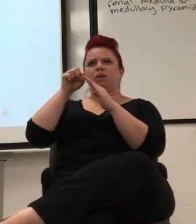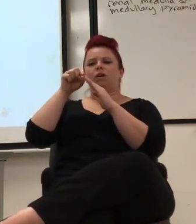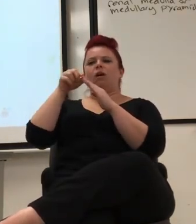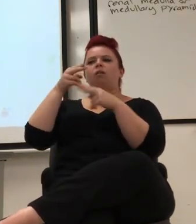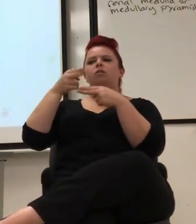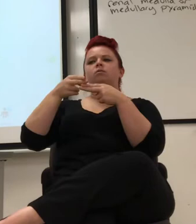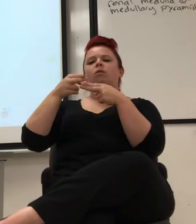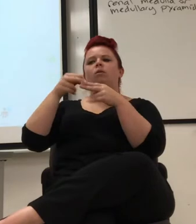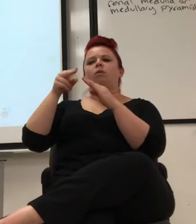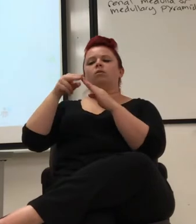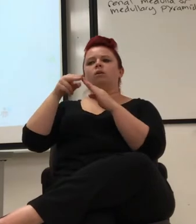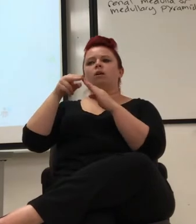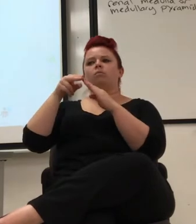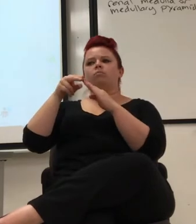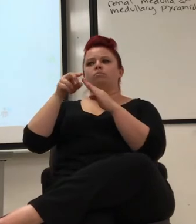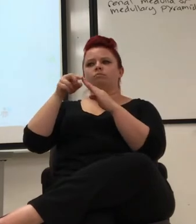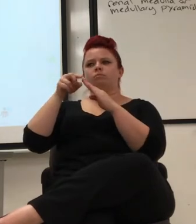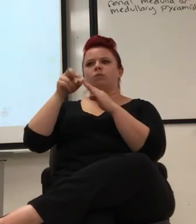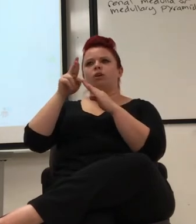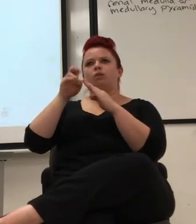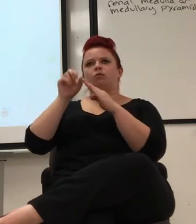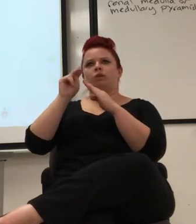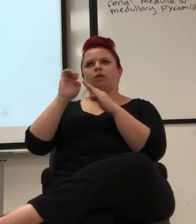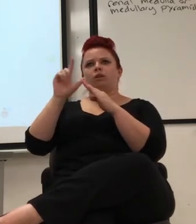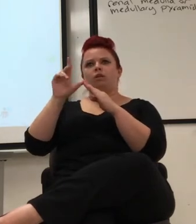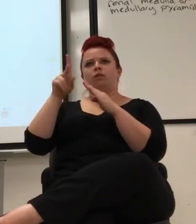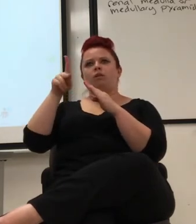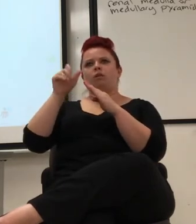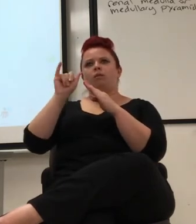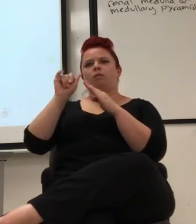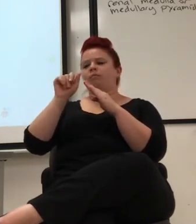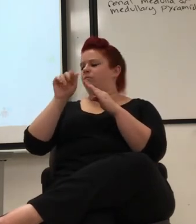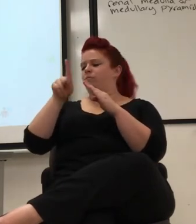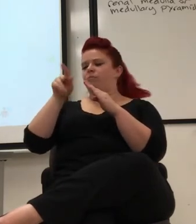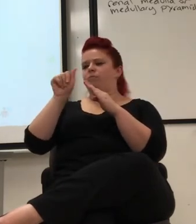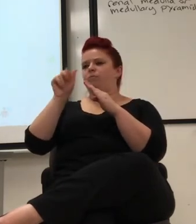called the renal papilla.